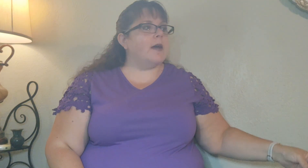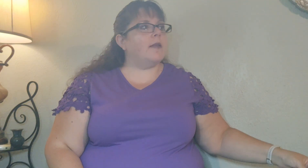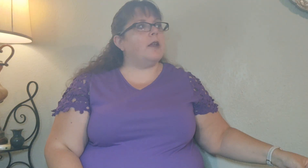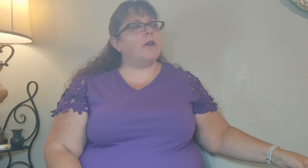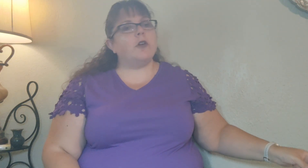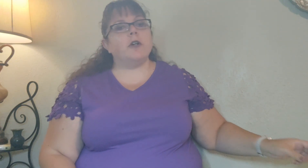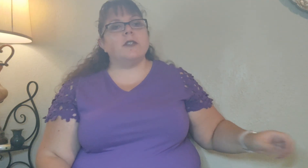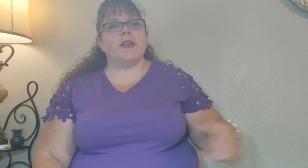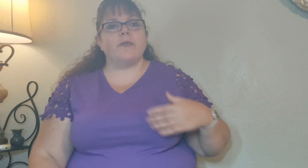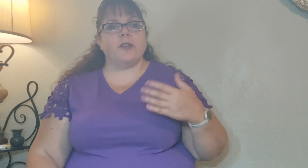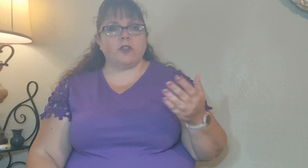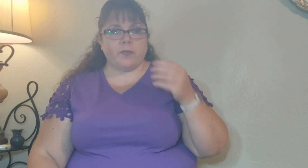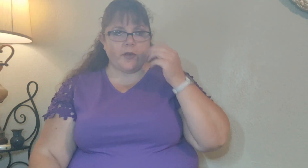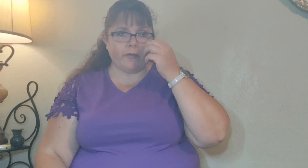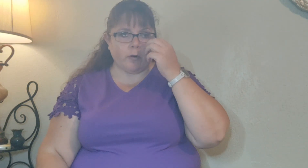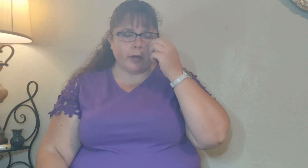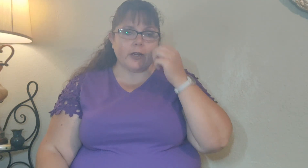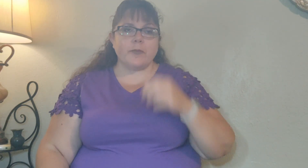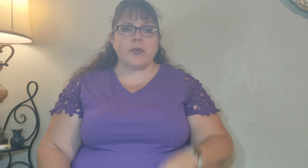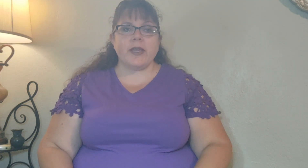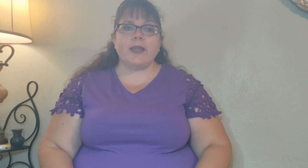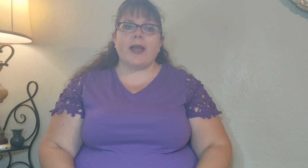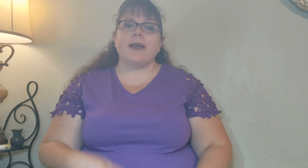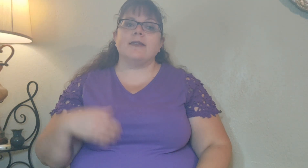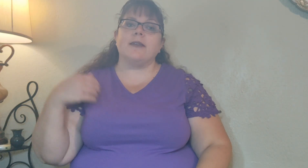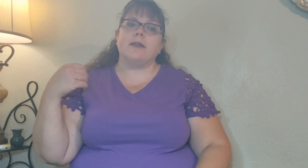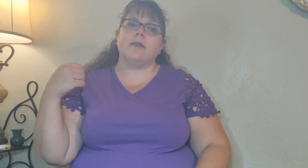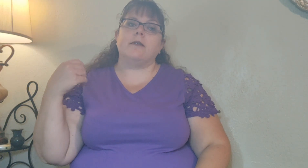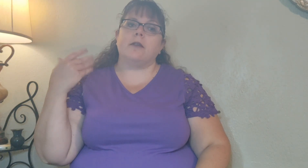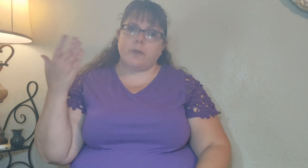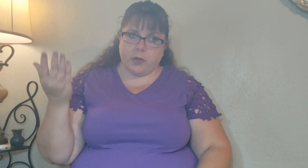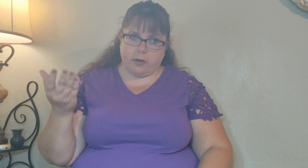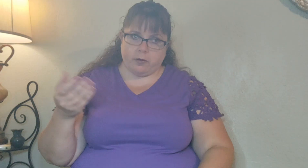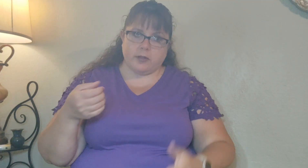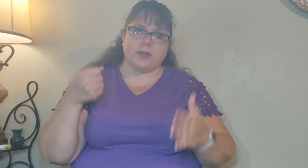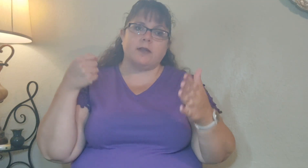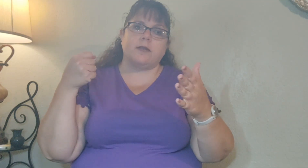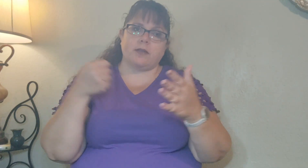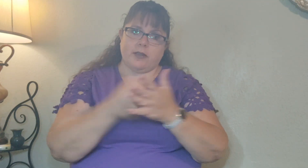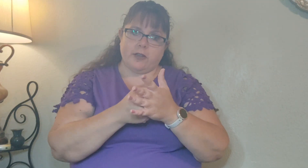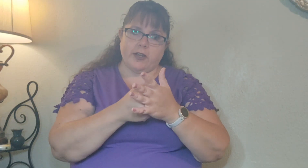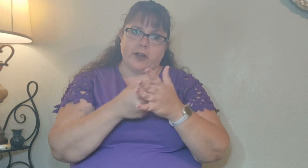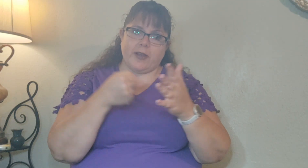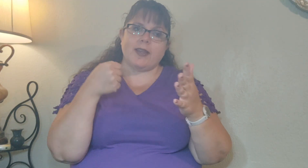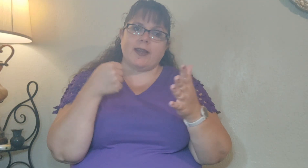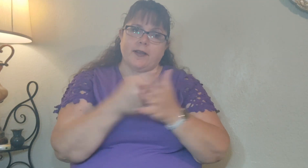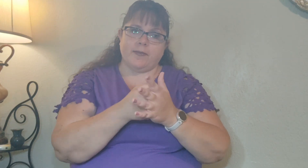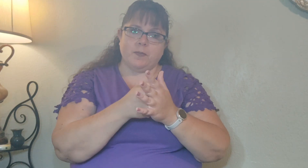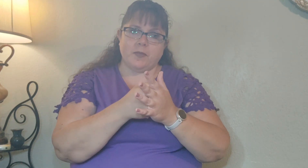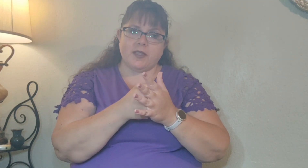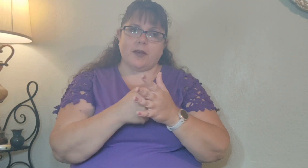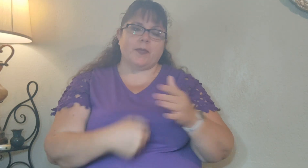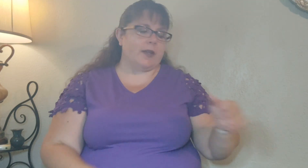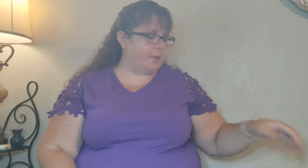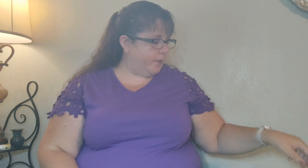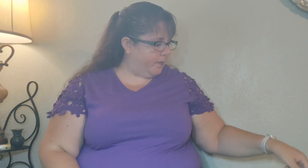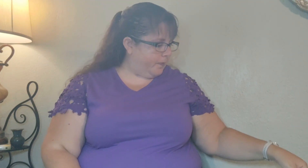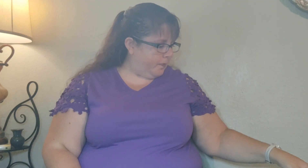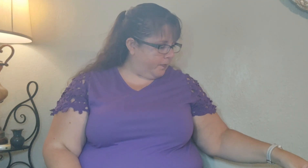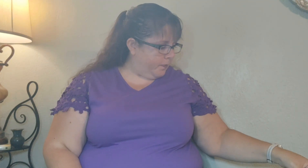And then, of course, I've mentioned before, a beat as in abuse is, hitting something